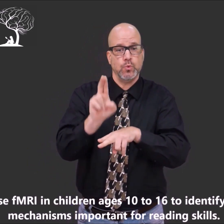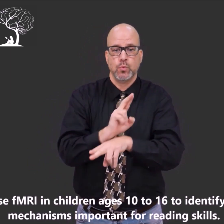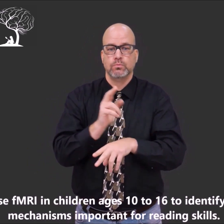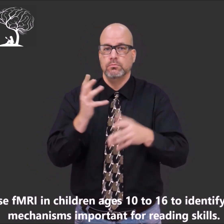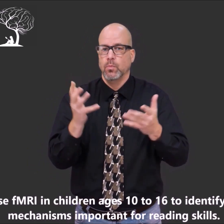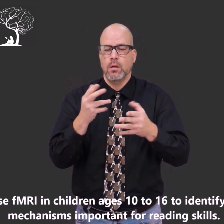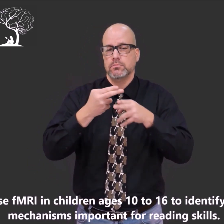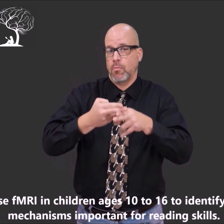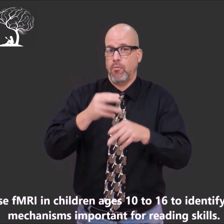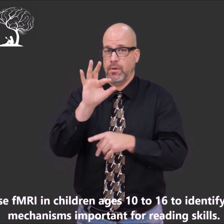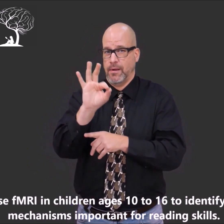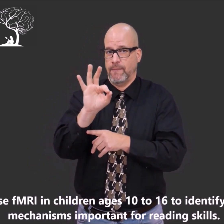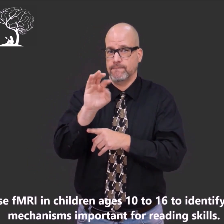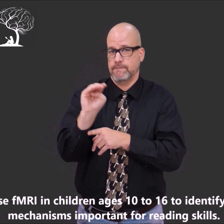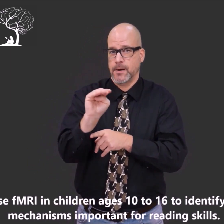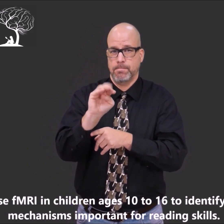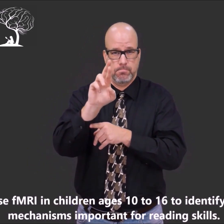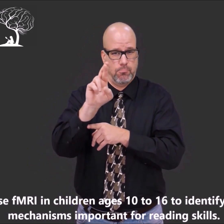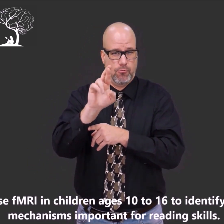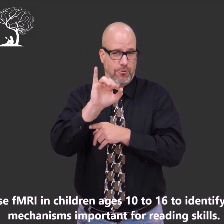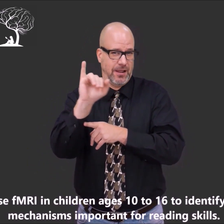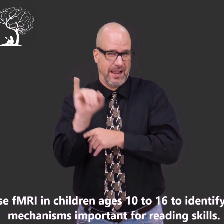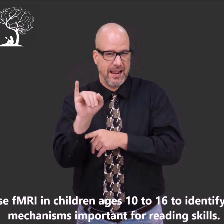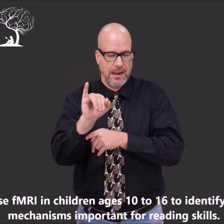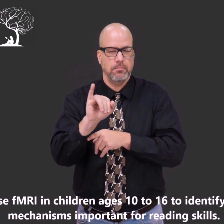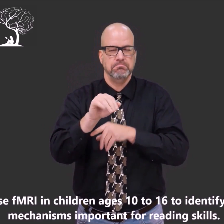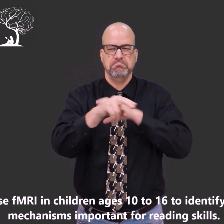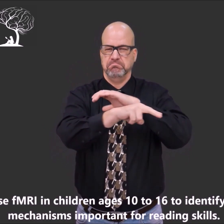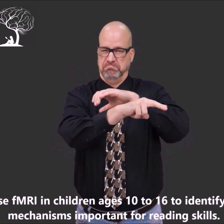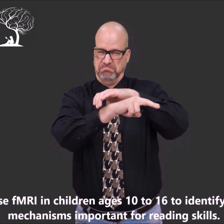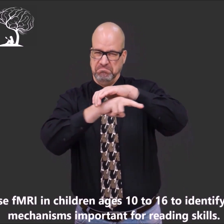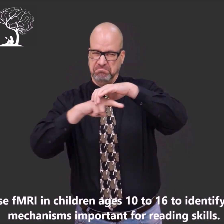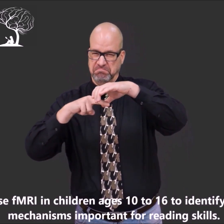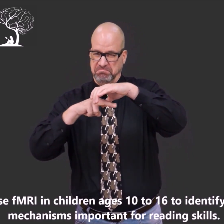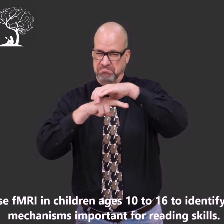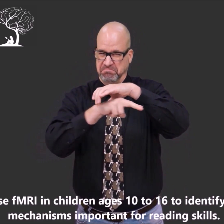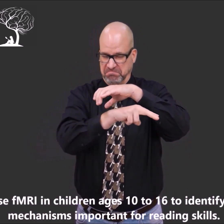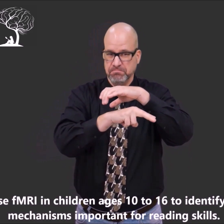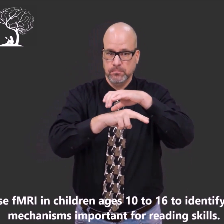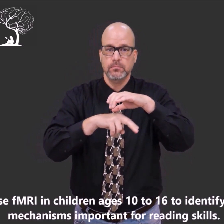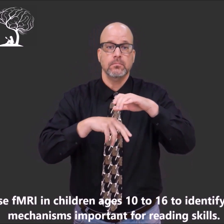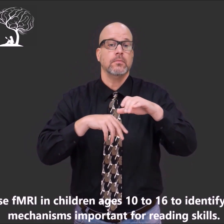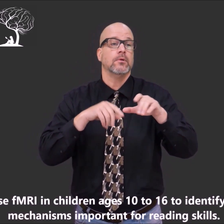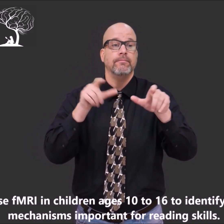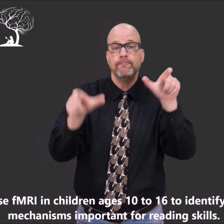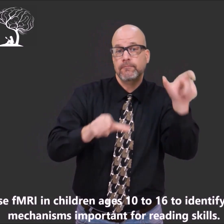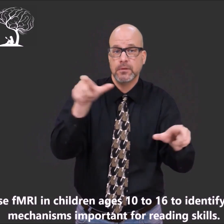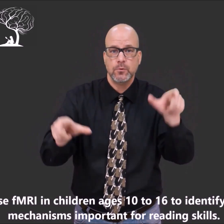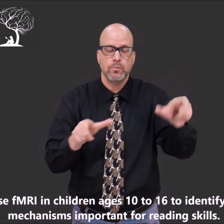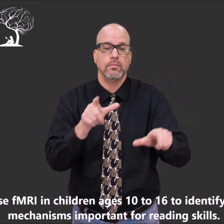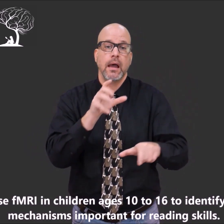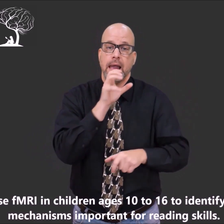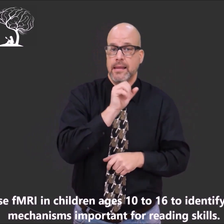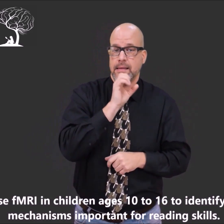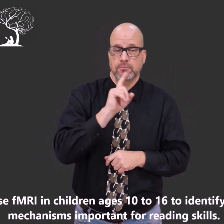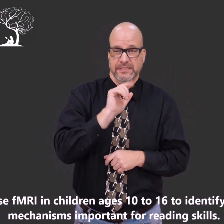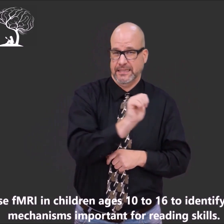He will use functional magnetic resonance imaging in children ages 10 to 16 to identify the